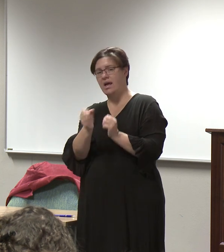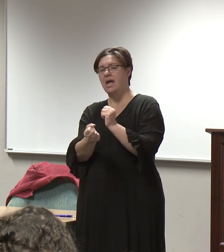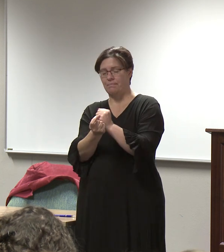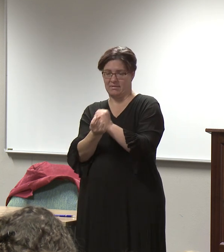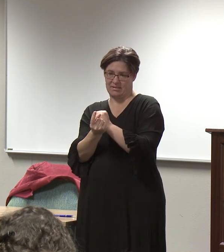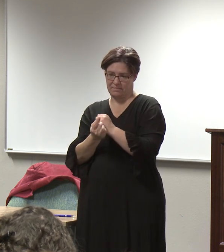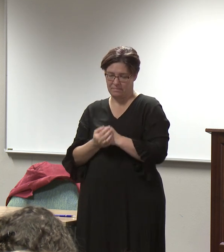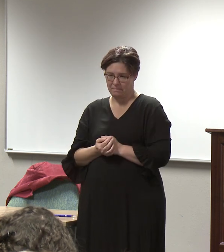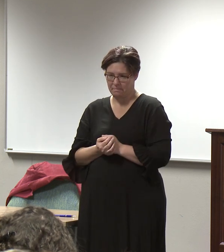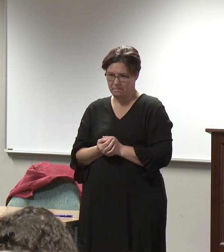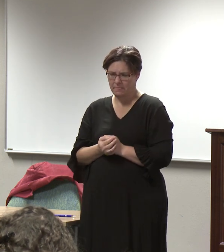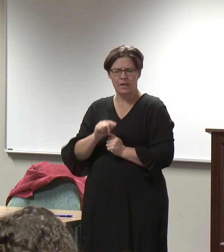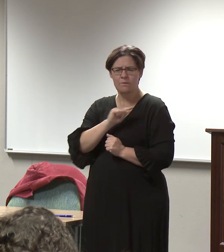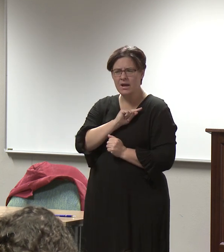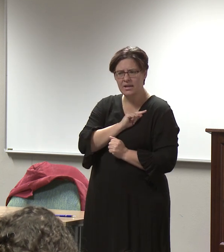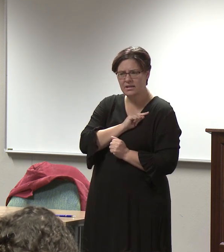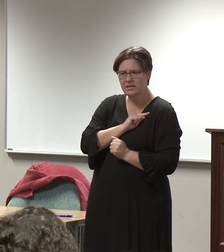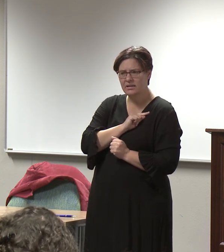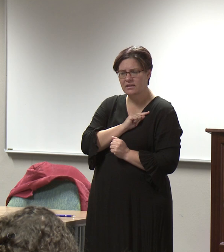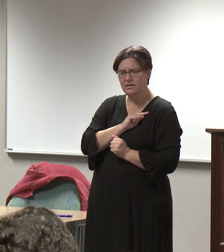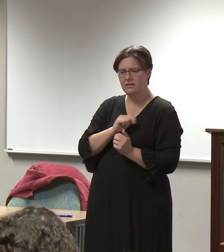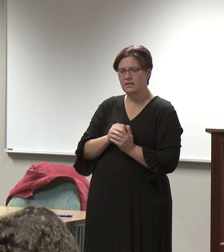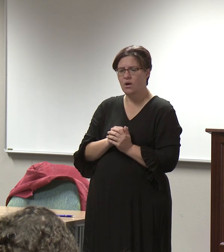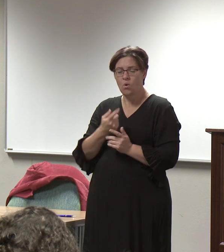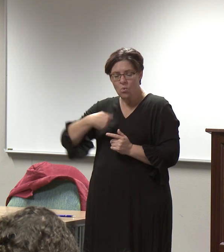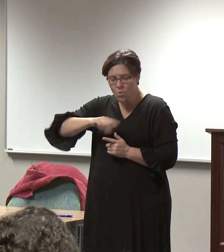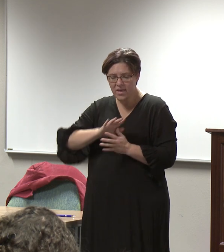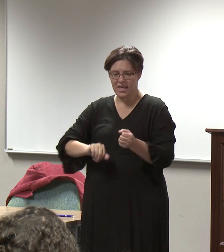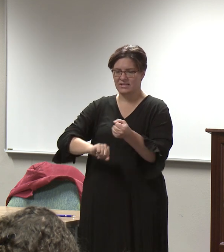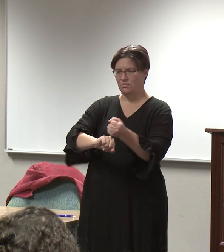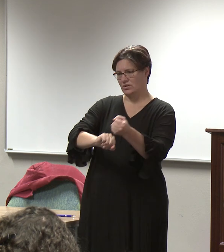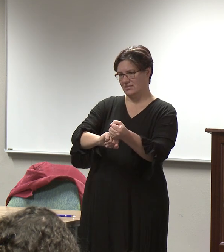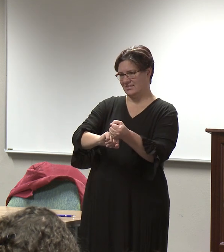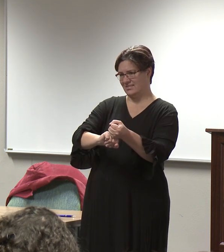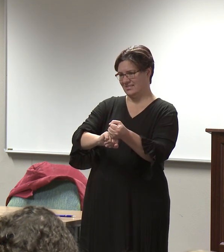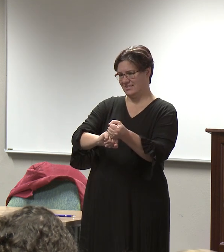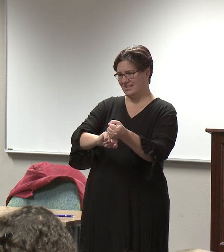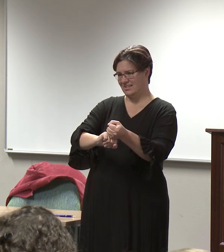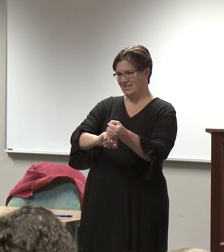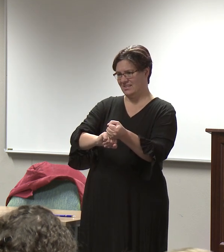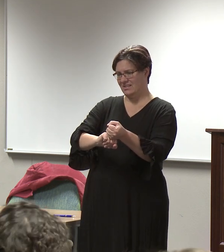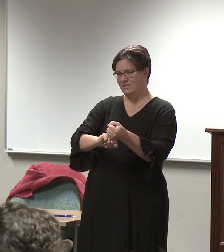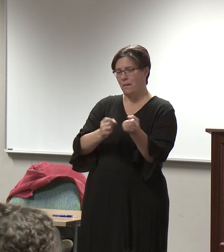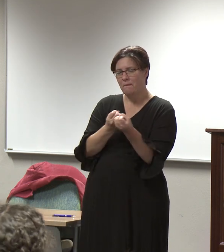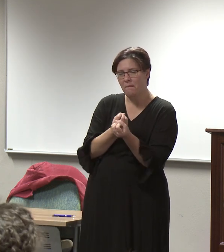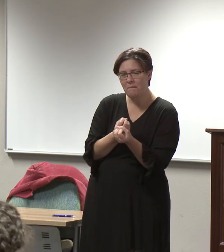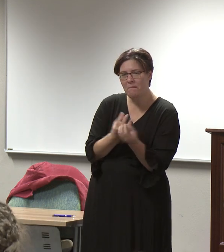there, because we are assisting and to a fracture which I think is one of the most troubling